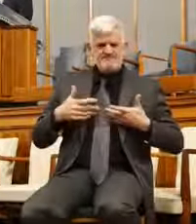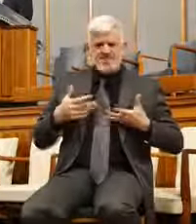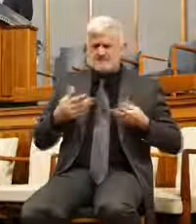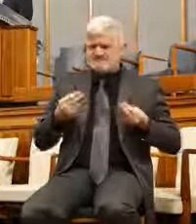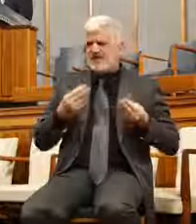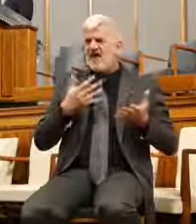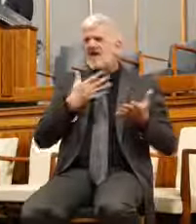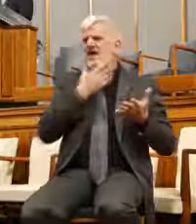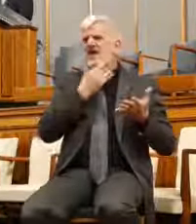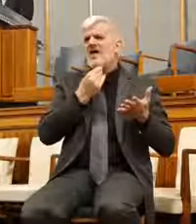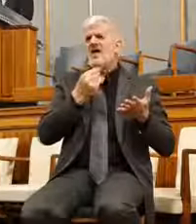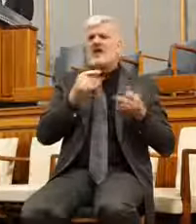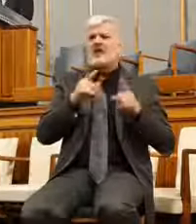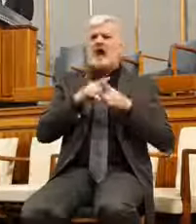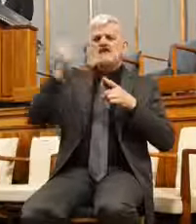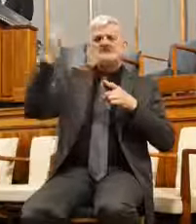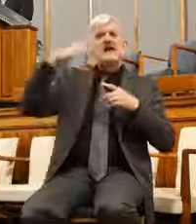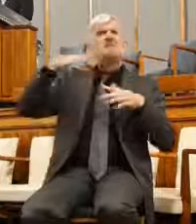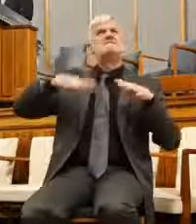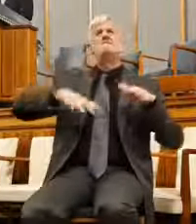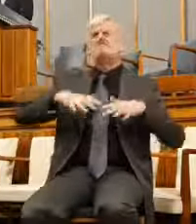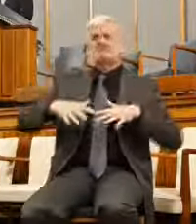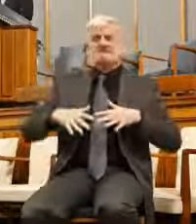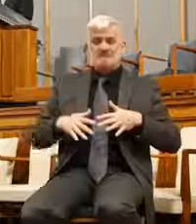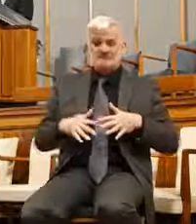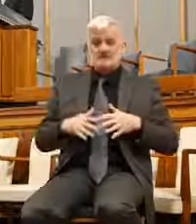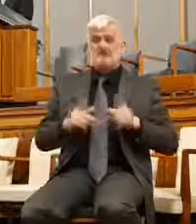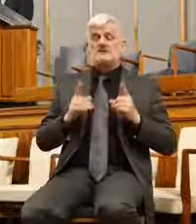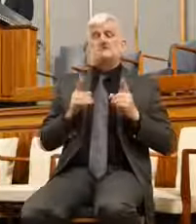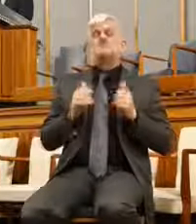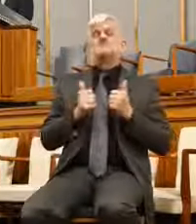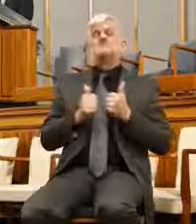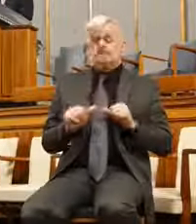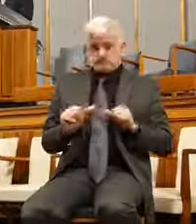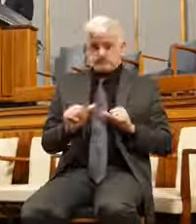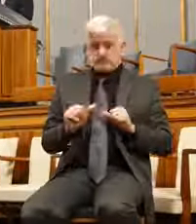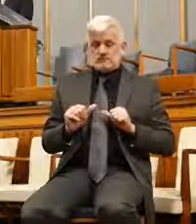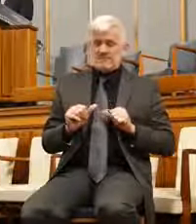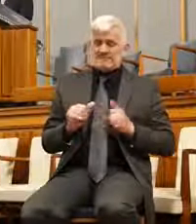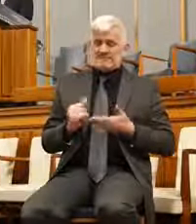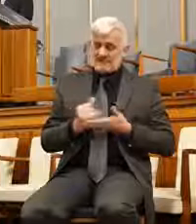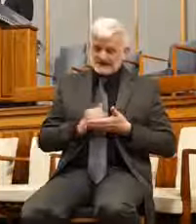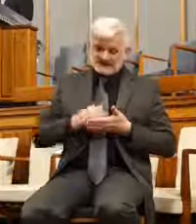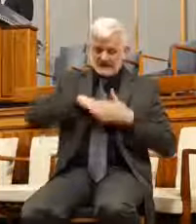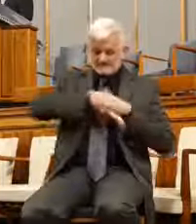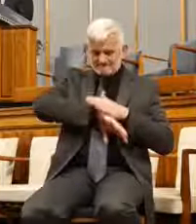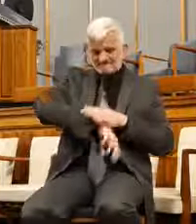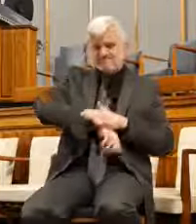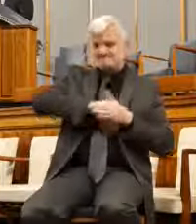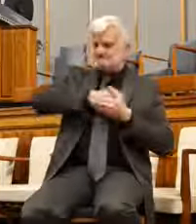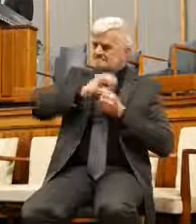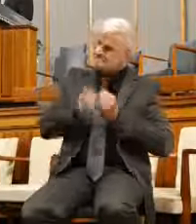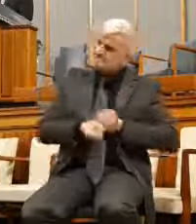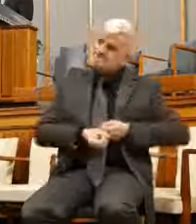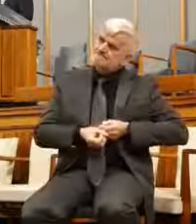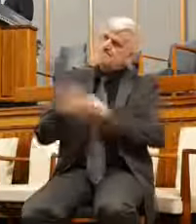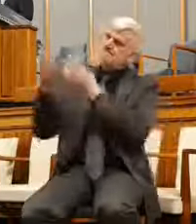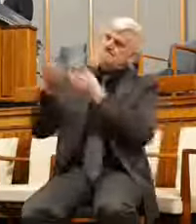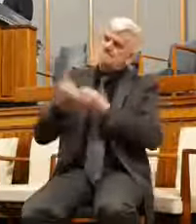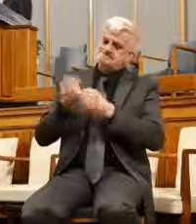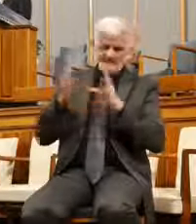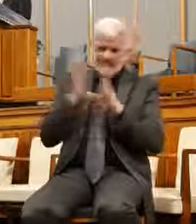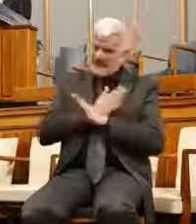summer. I acknowledge my sin unto thee, and mine iniquity have I not hid. I